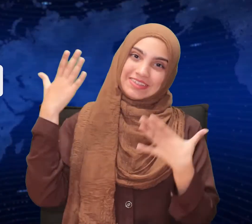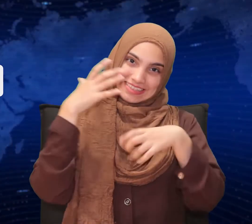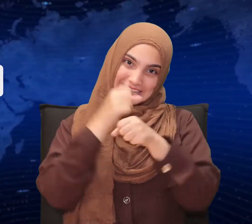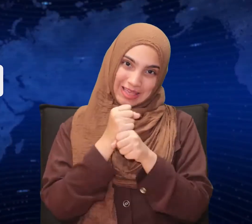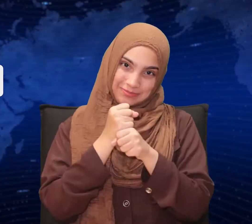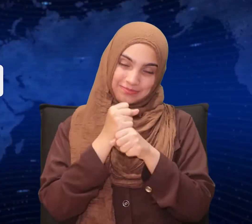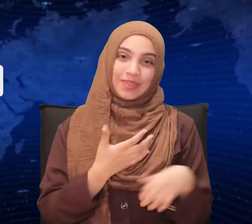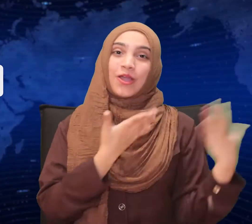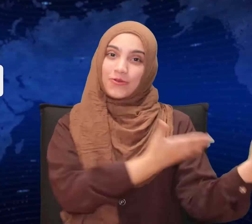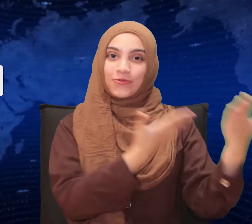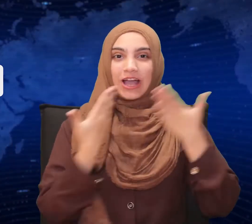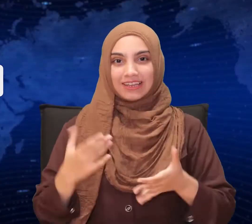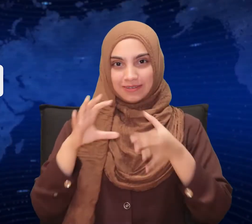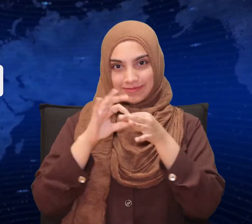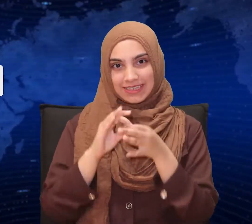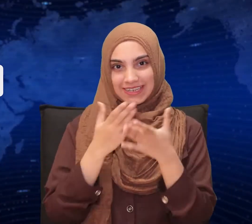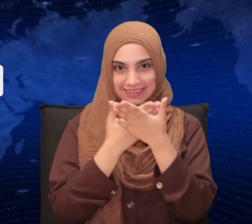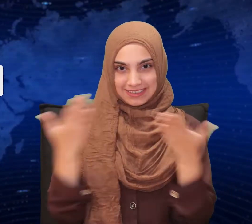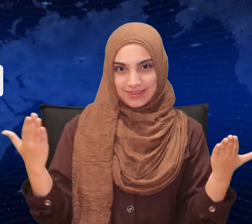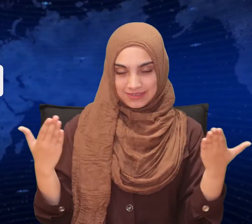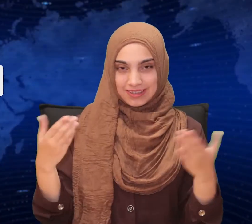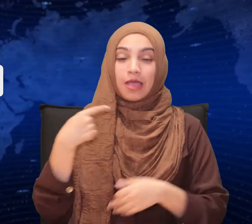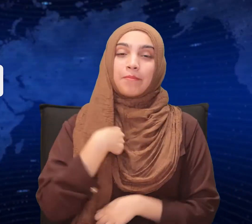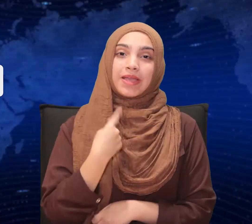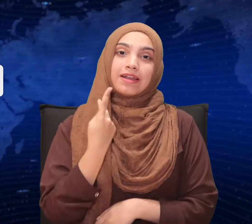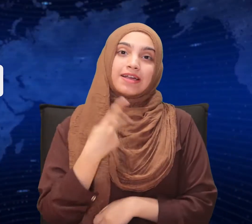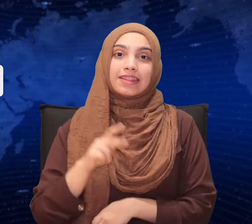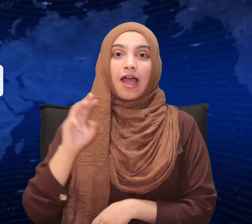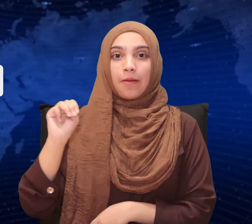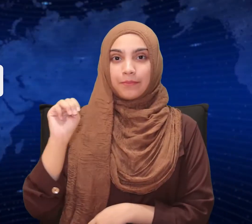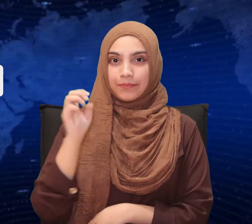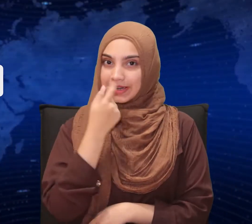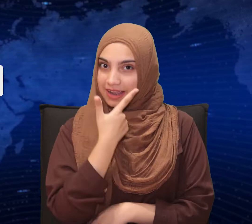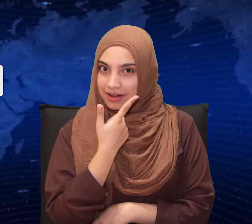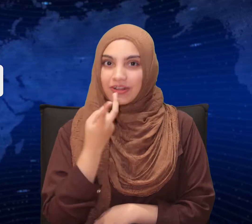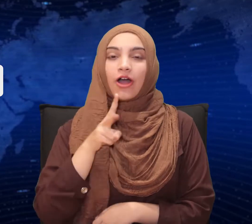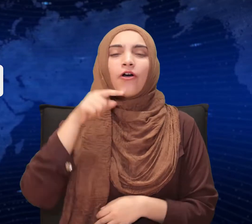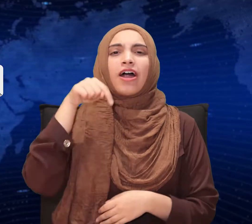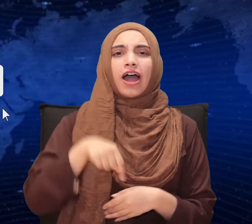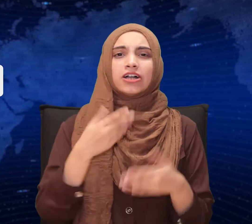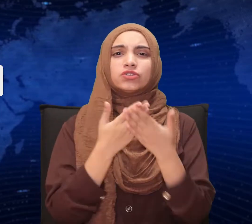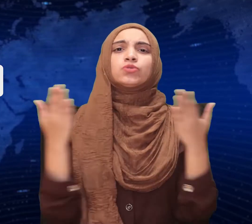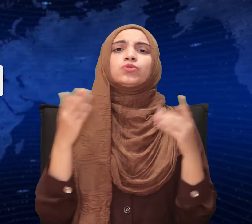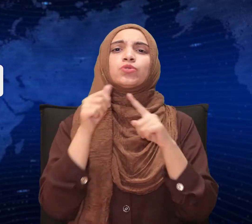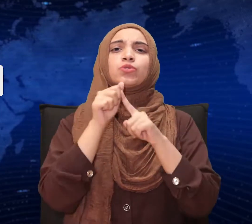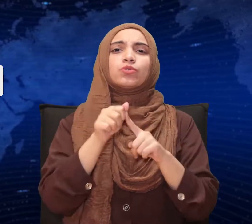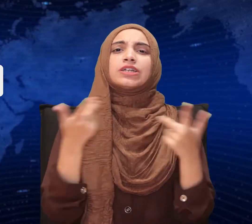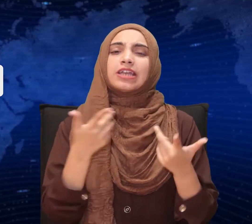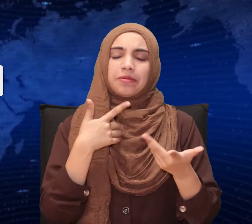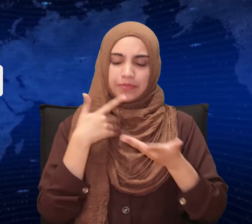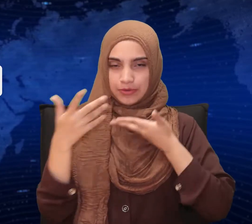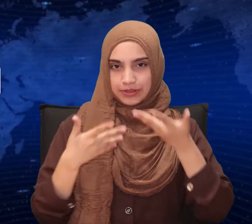Hello, everyone, and welcome to Connect News. My name is Minerva, and these are today's top